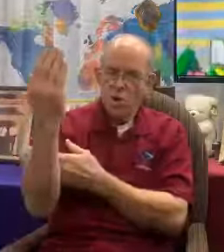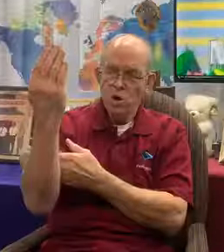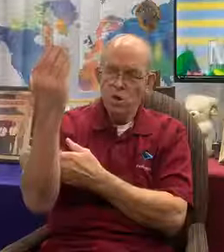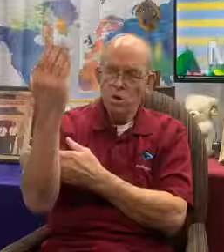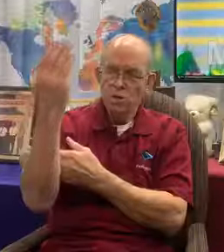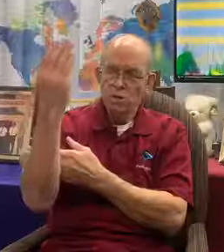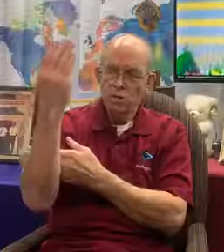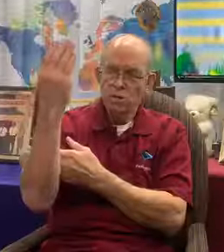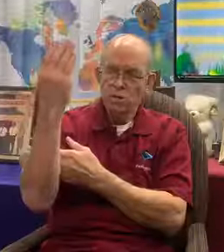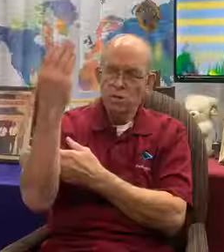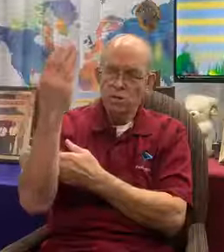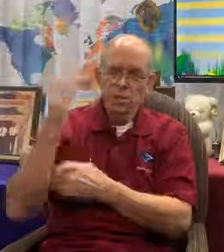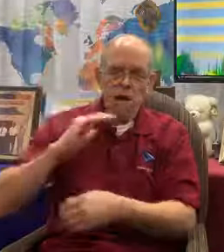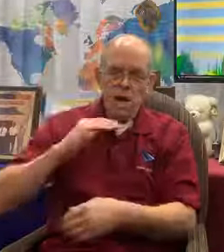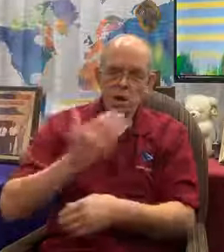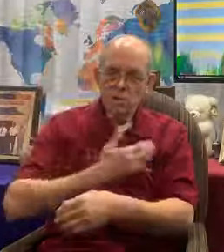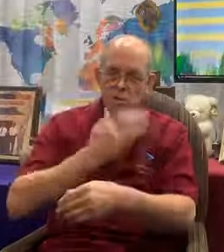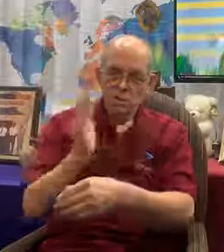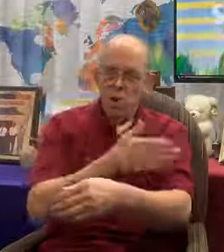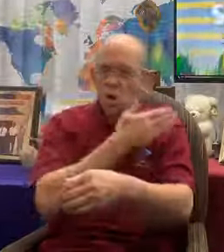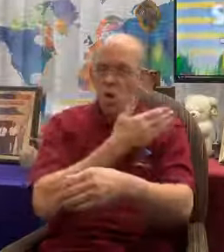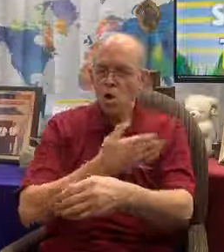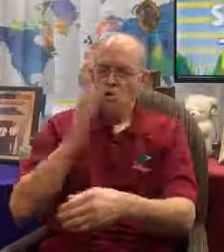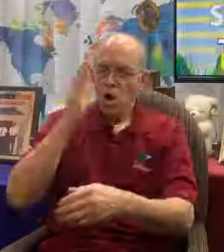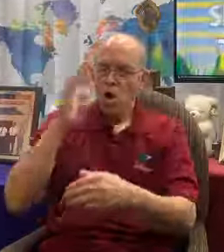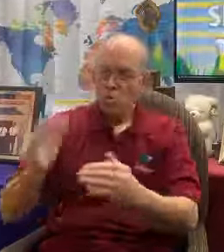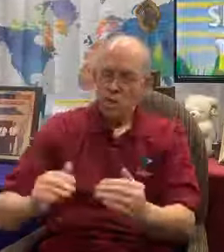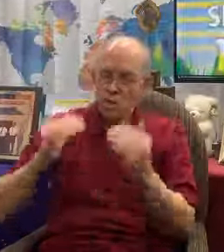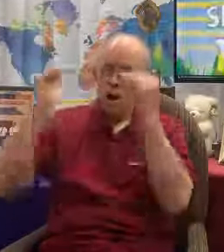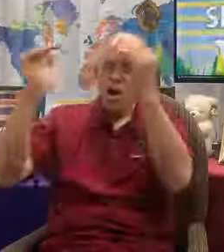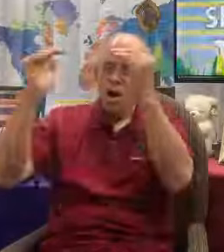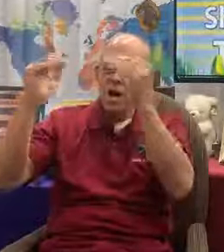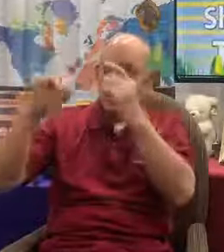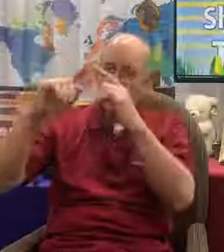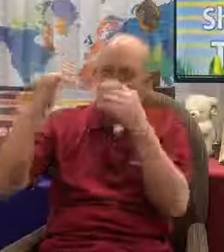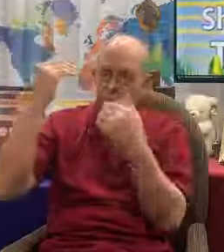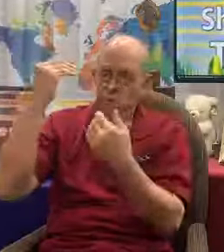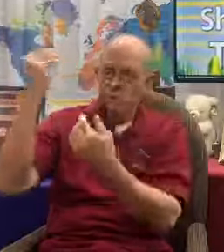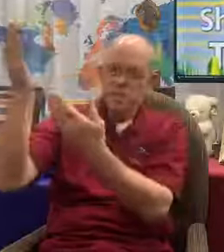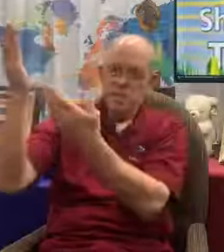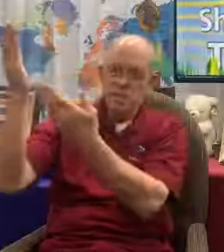Thank you.